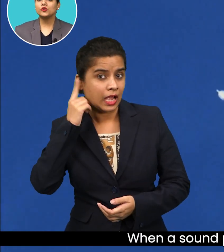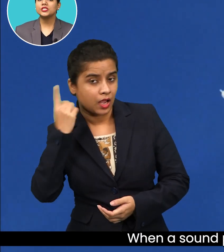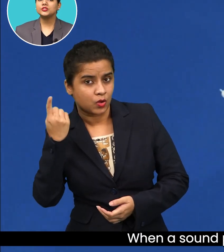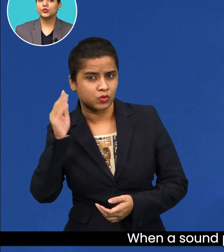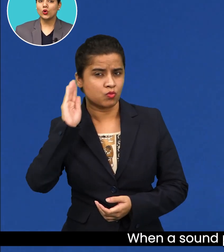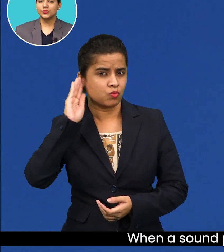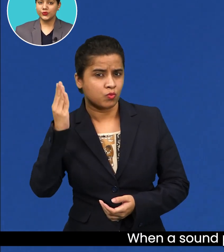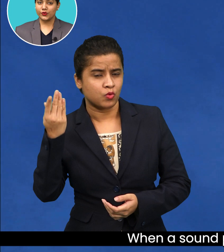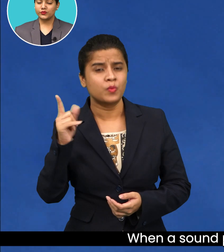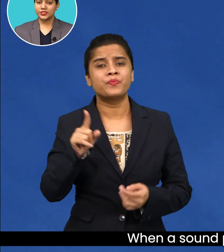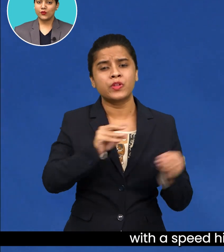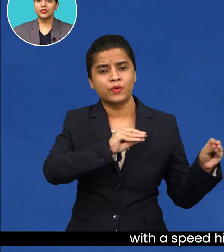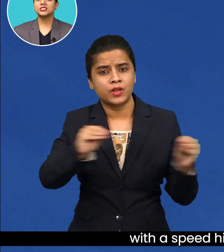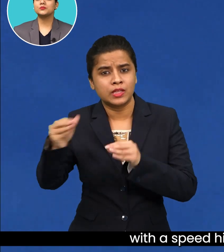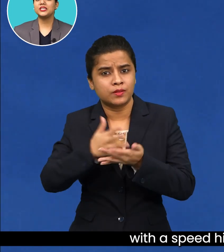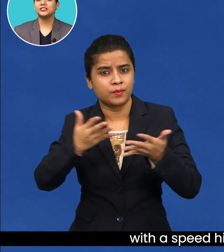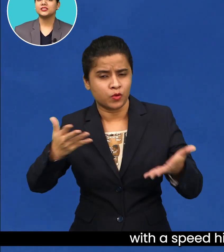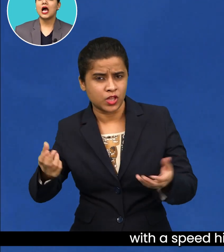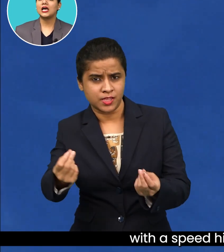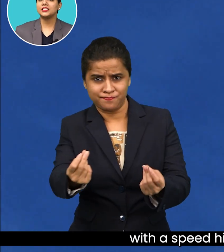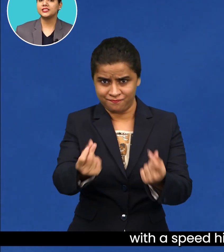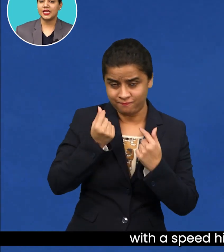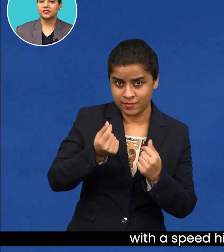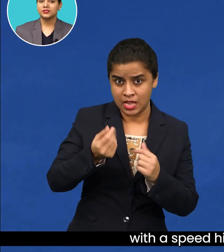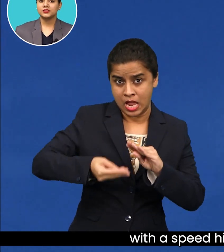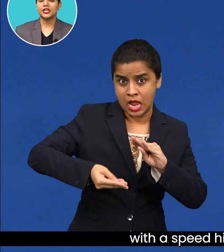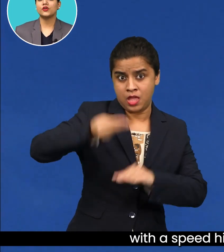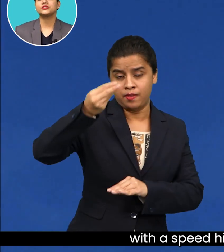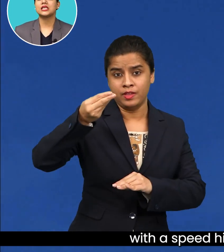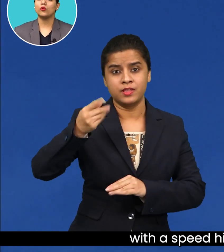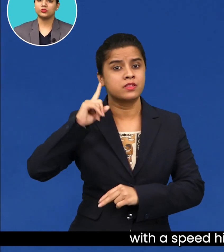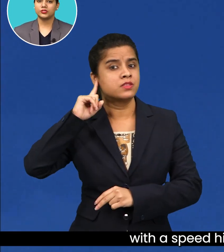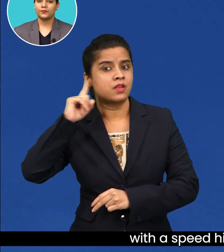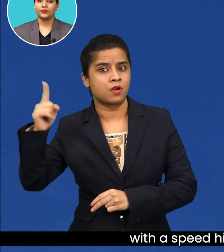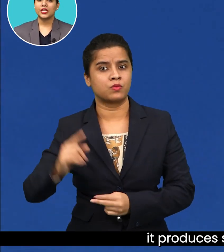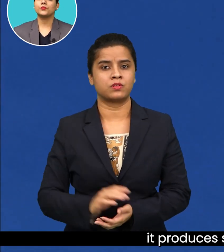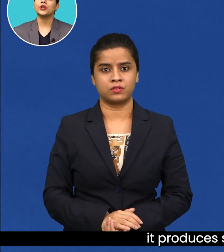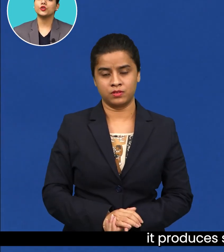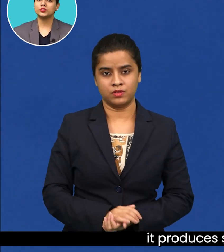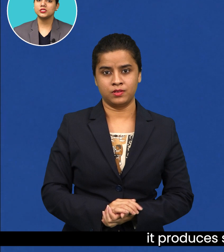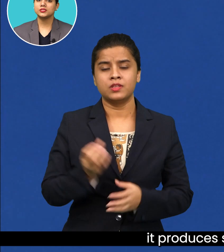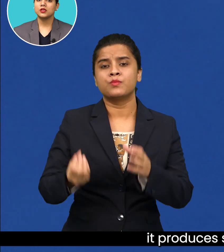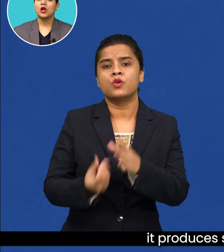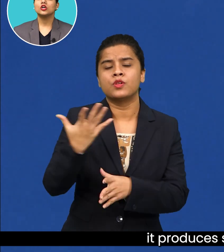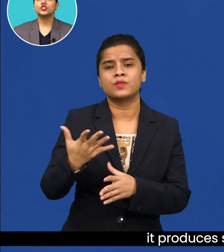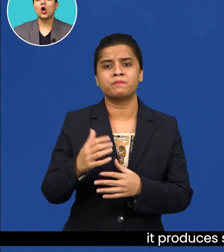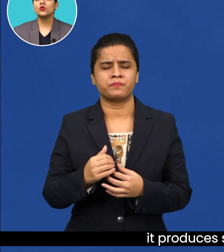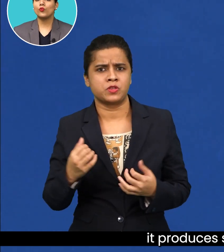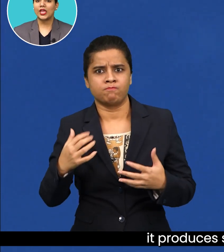sound producing source moves with a speed higher than that of sound, it produces